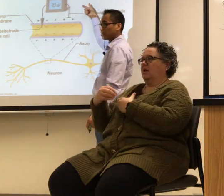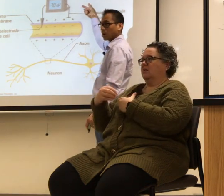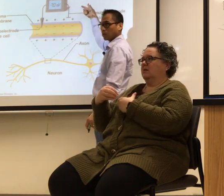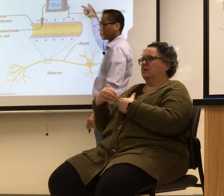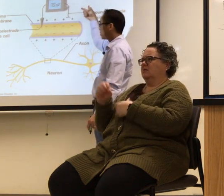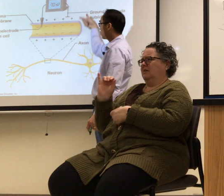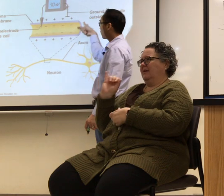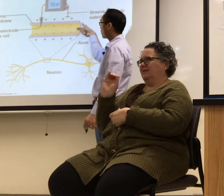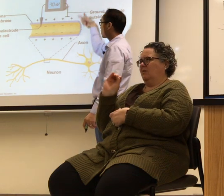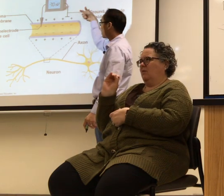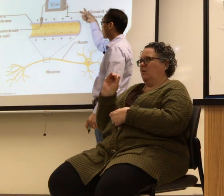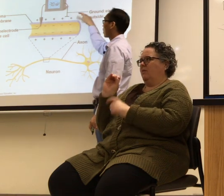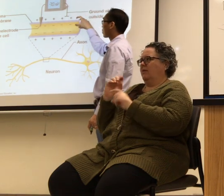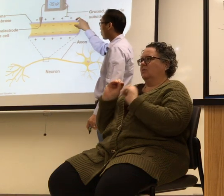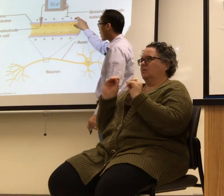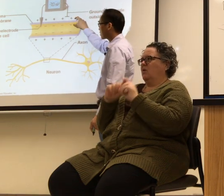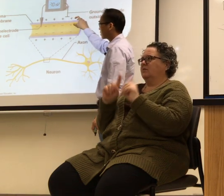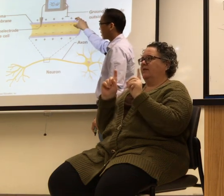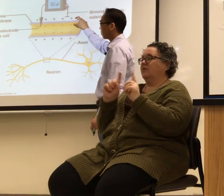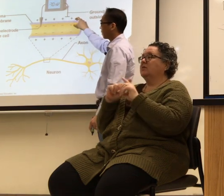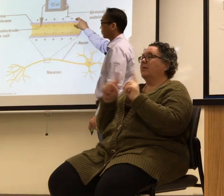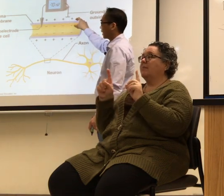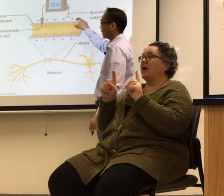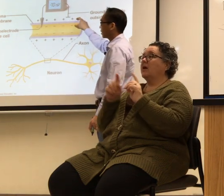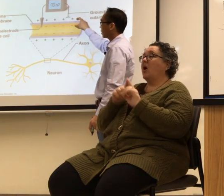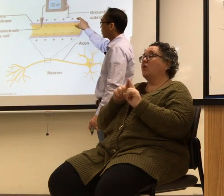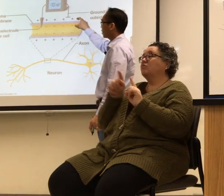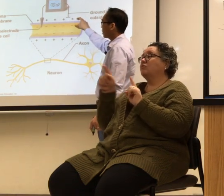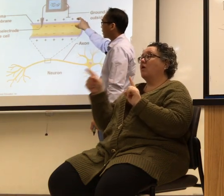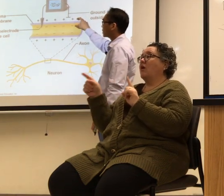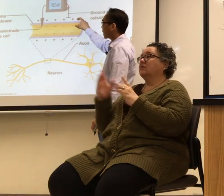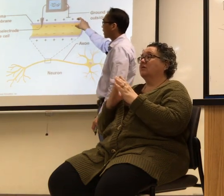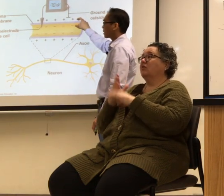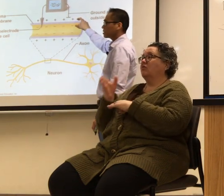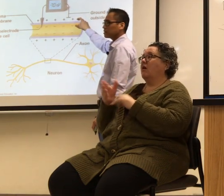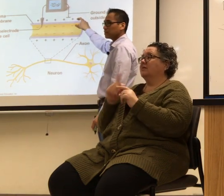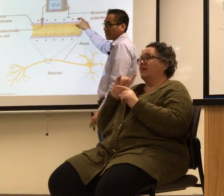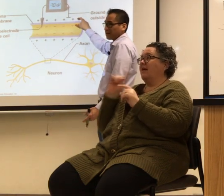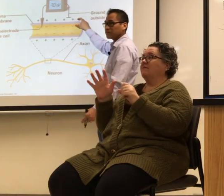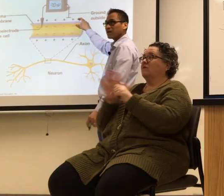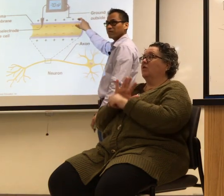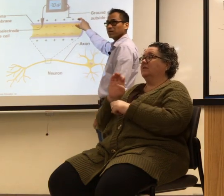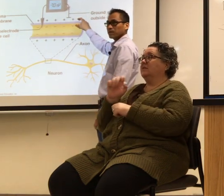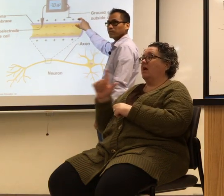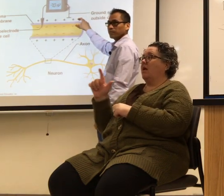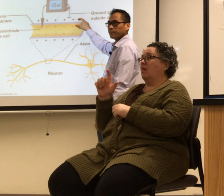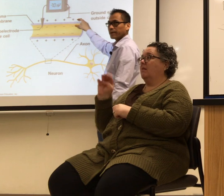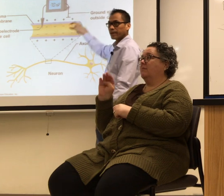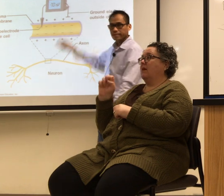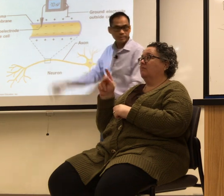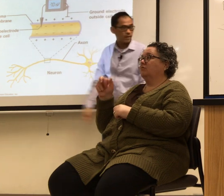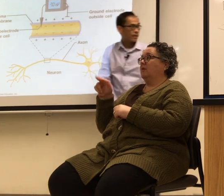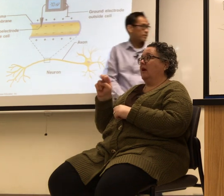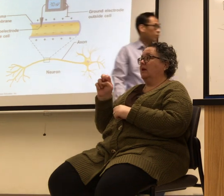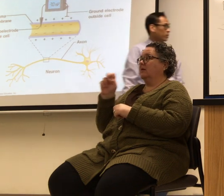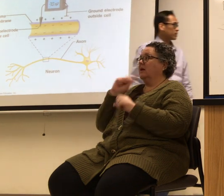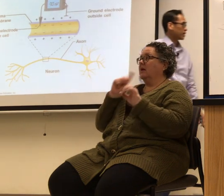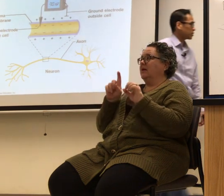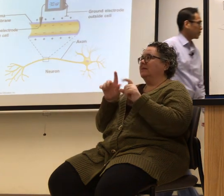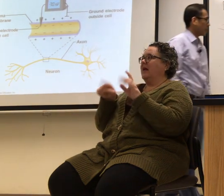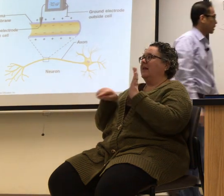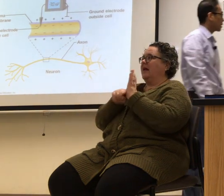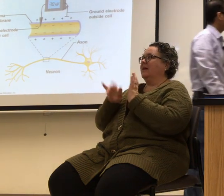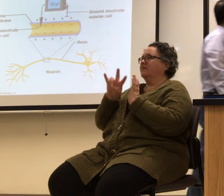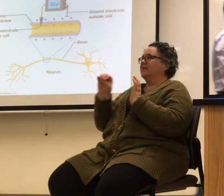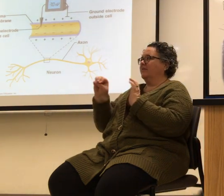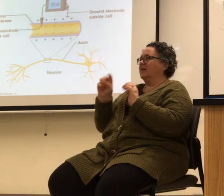It's like zero. There's no difference. But across the cell membrane, it's like it's negative 70. Okay, so that's an important